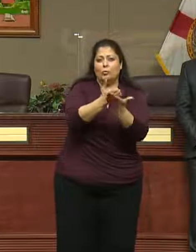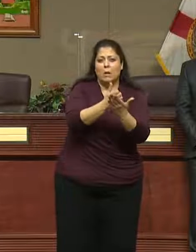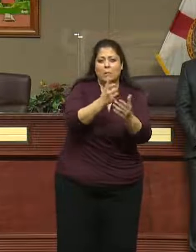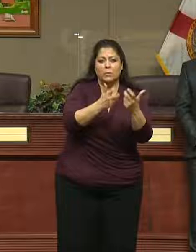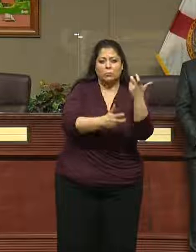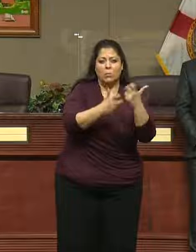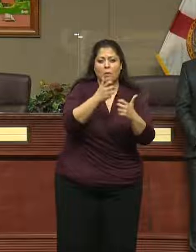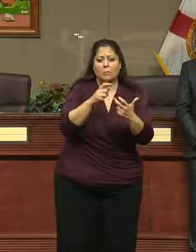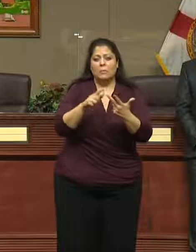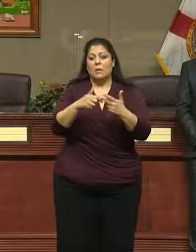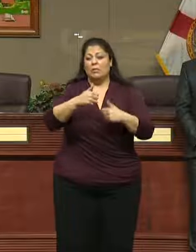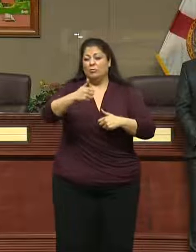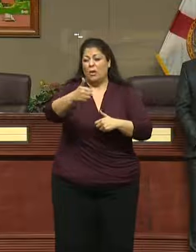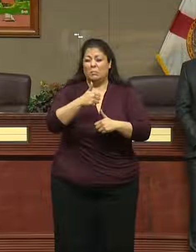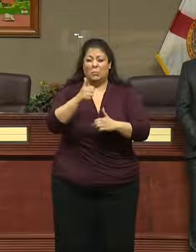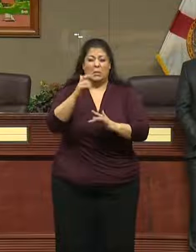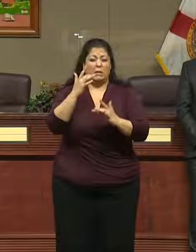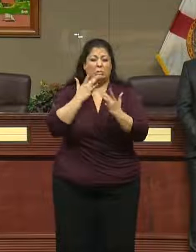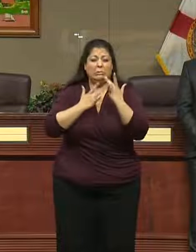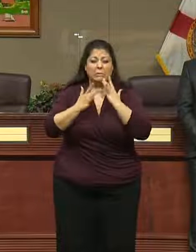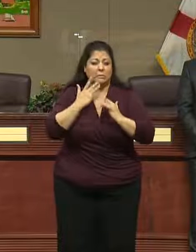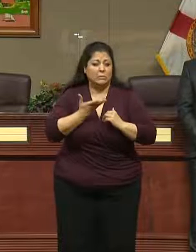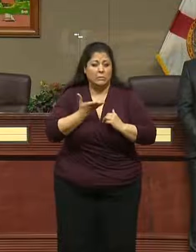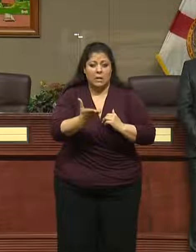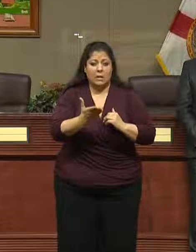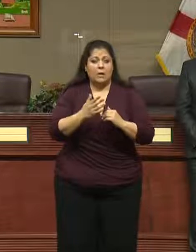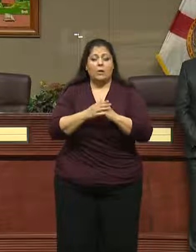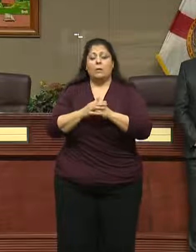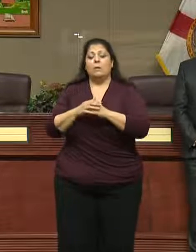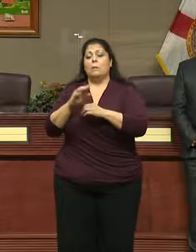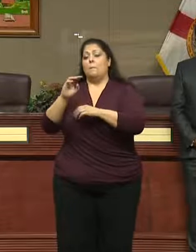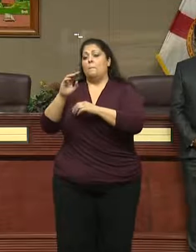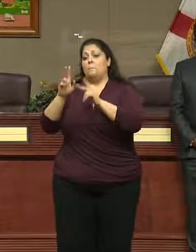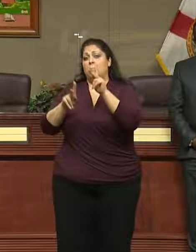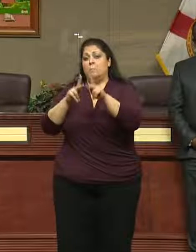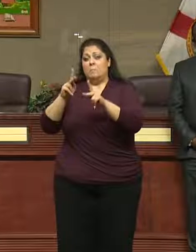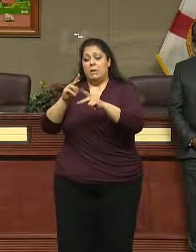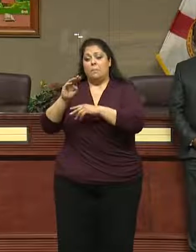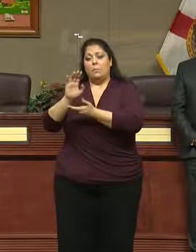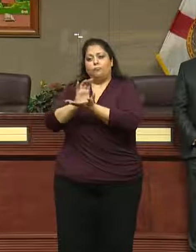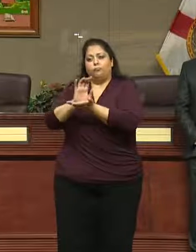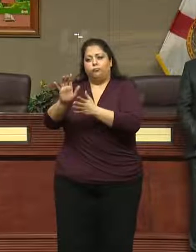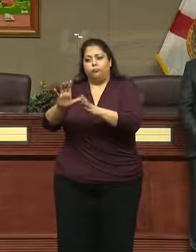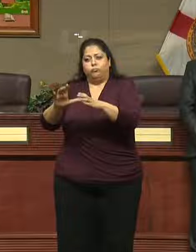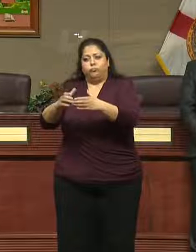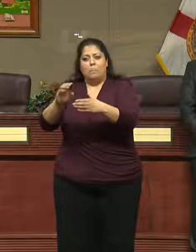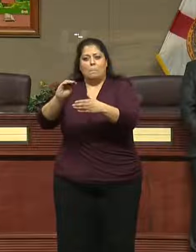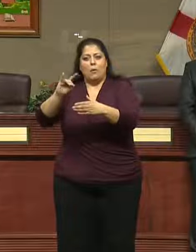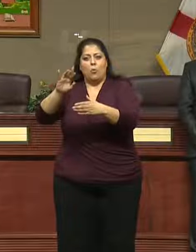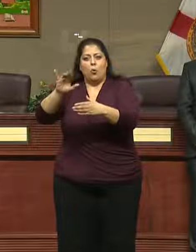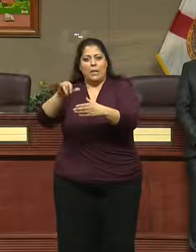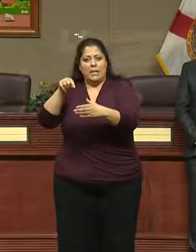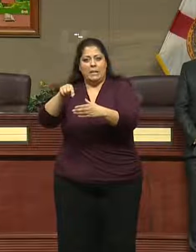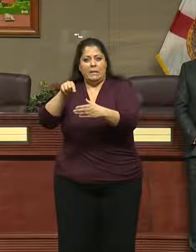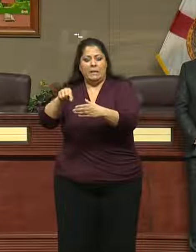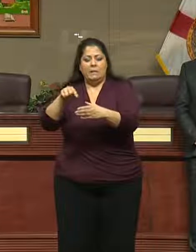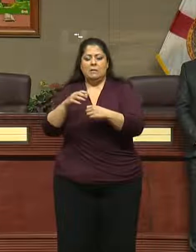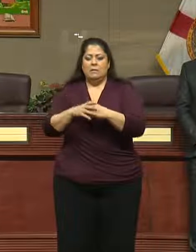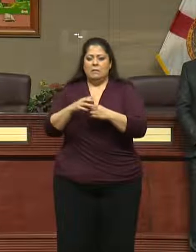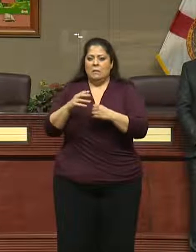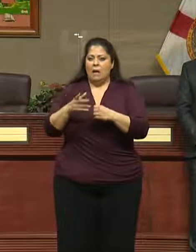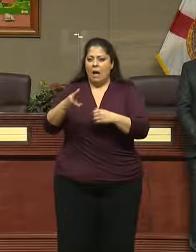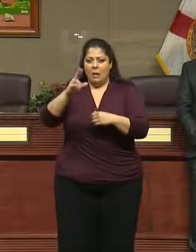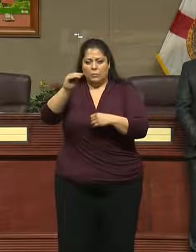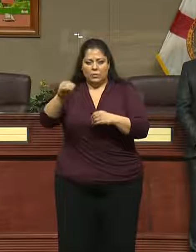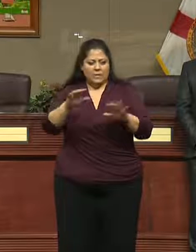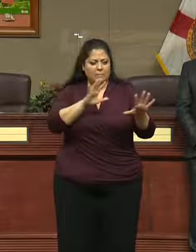transportation, places where residents of minority descent live in large numbers, areas that we haven't been able to get